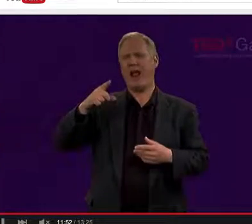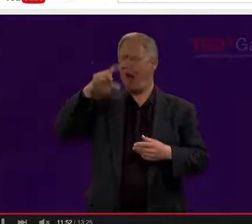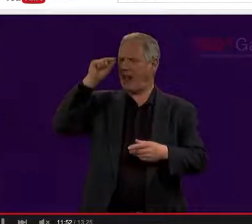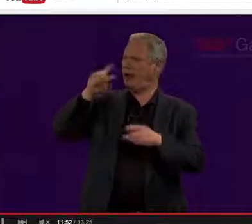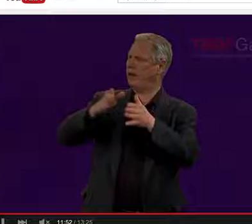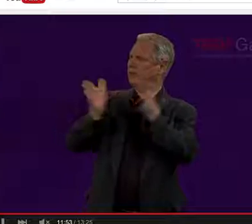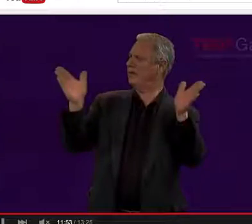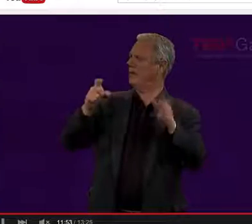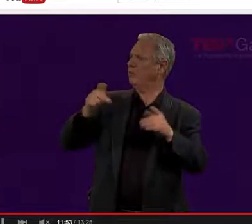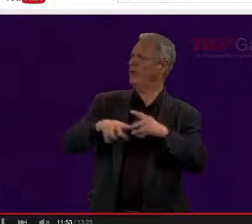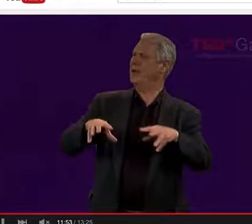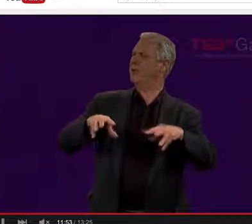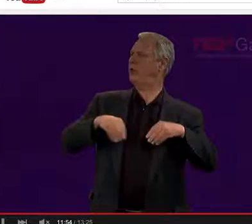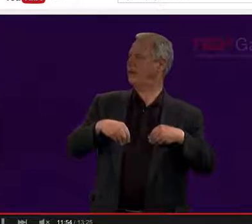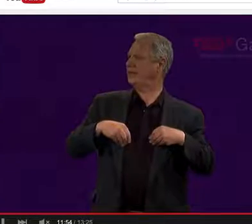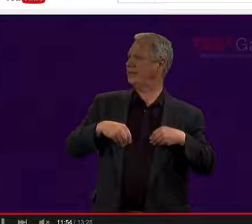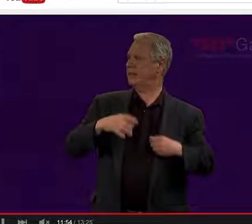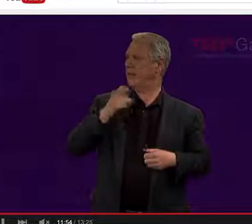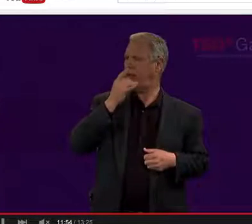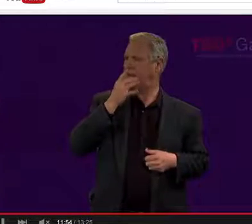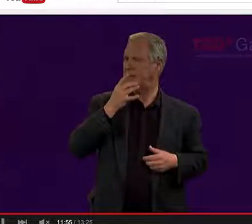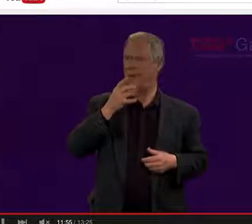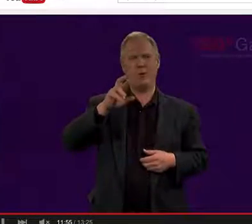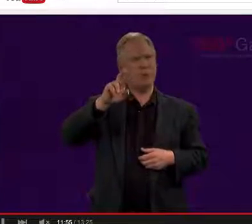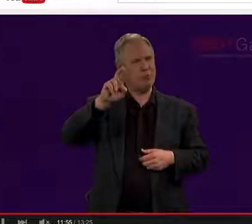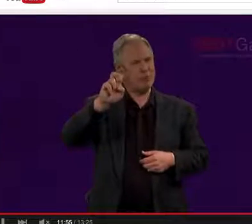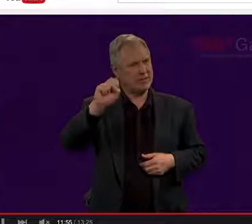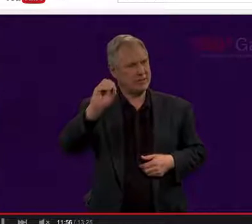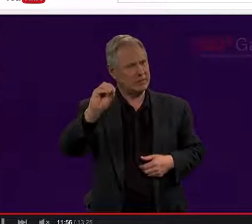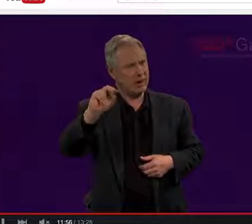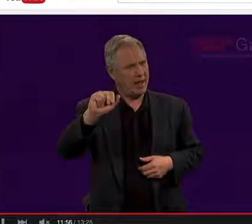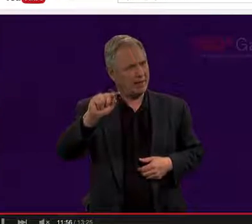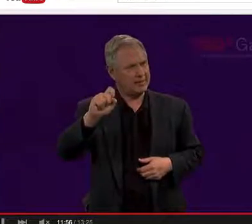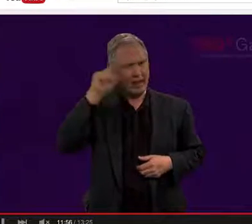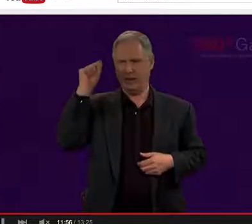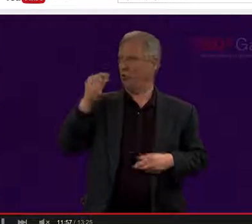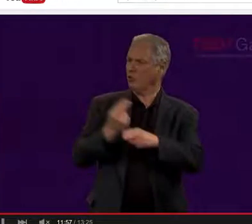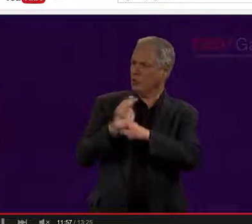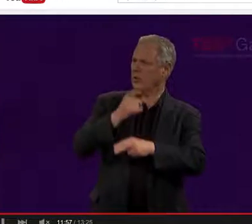The light needed for Gallaudet to be open and accept it.